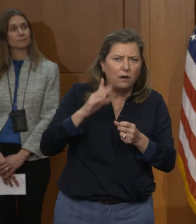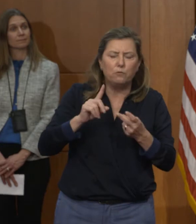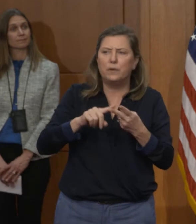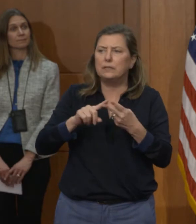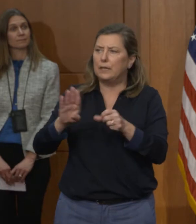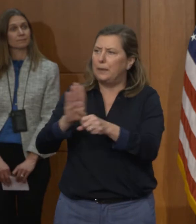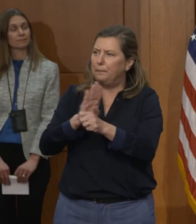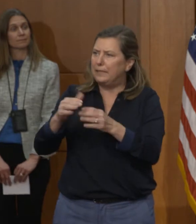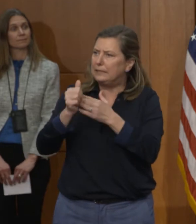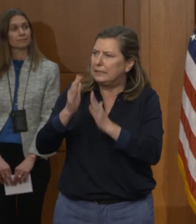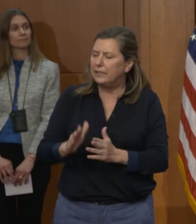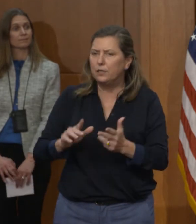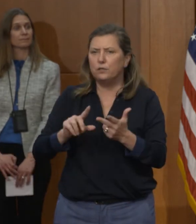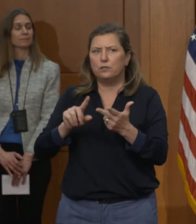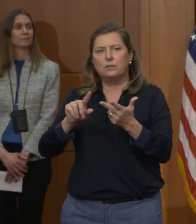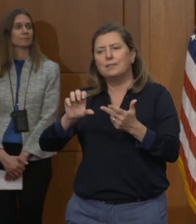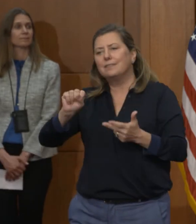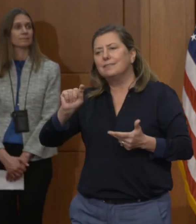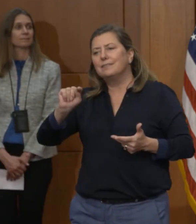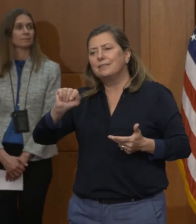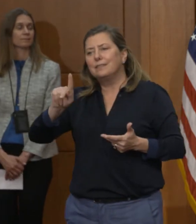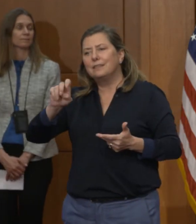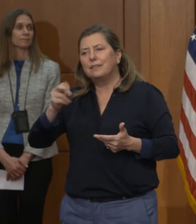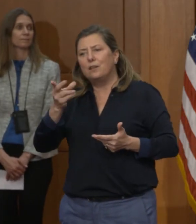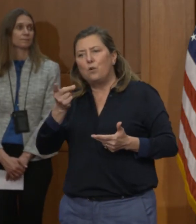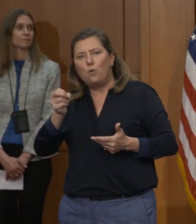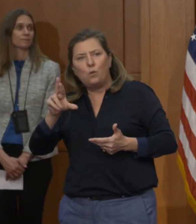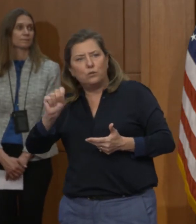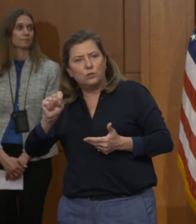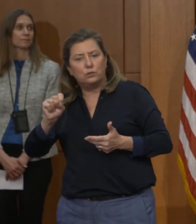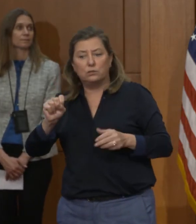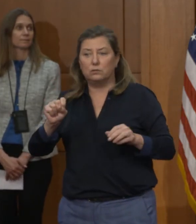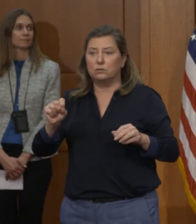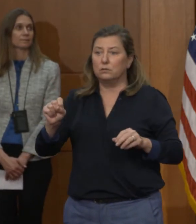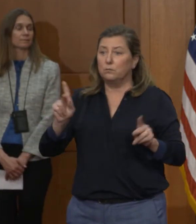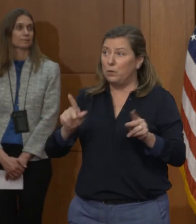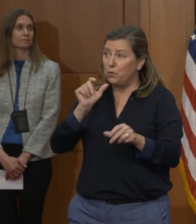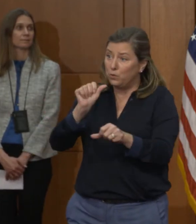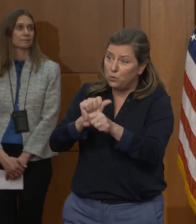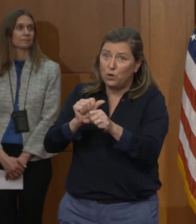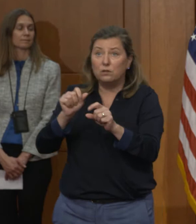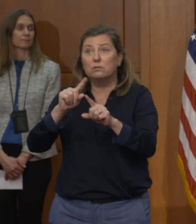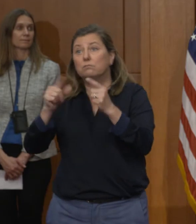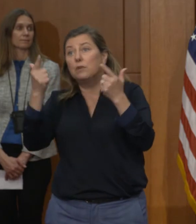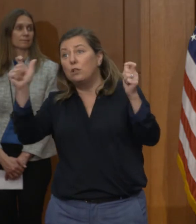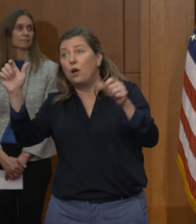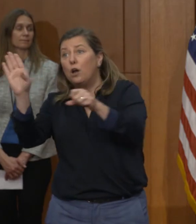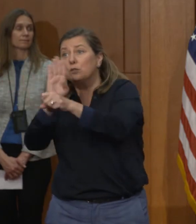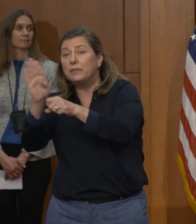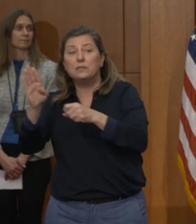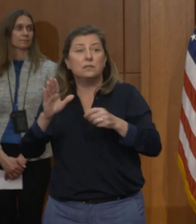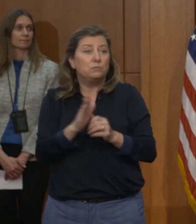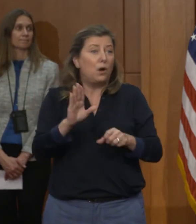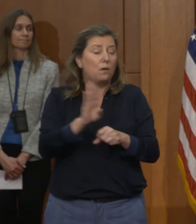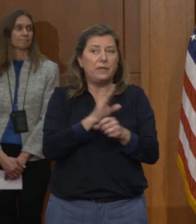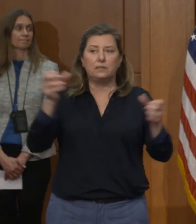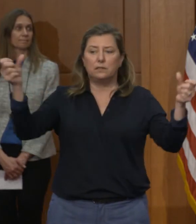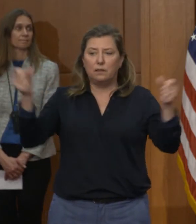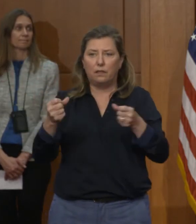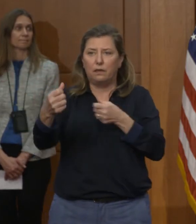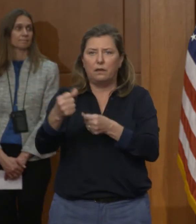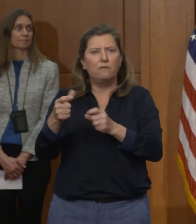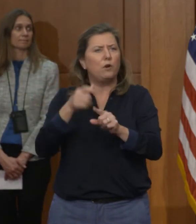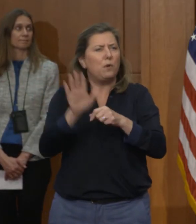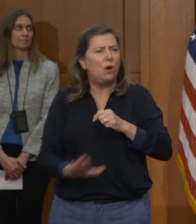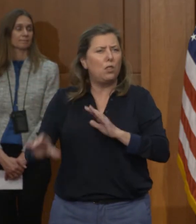leaders. We have put together a small work group of representatives from businesses large and small in every corner of